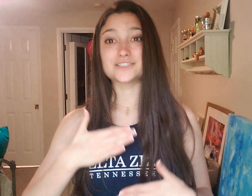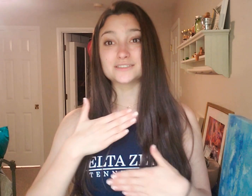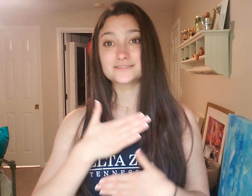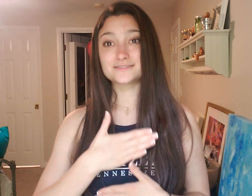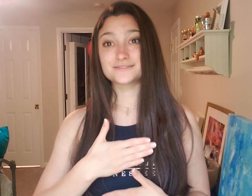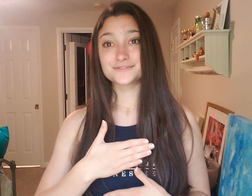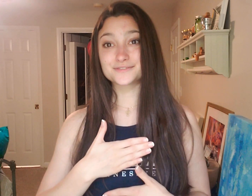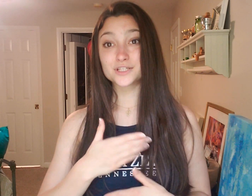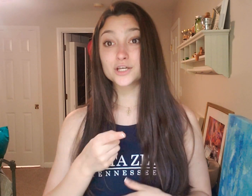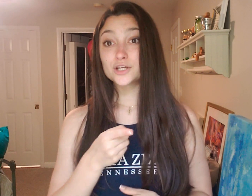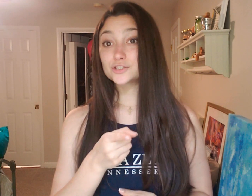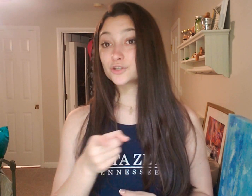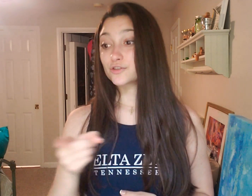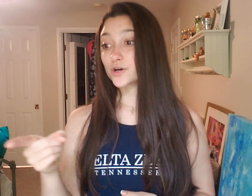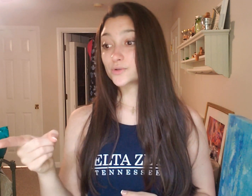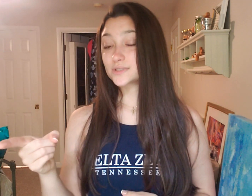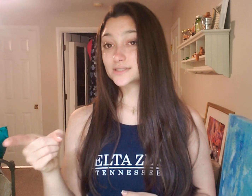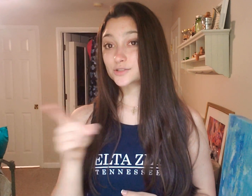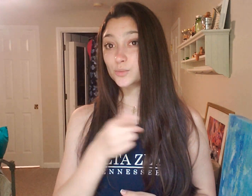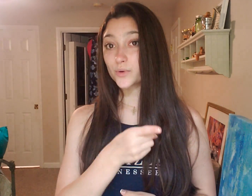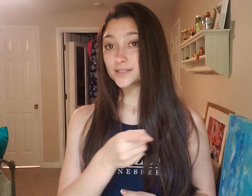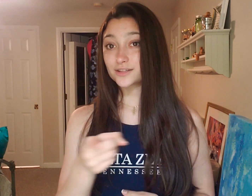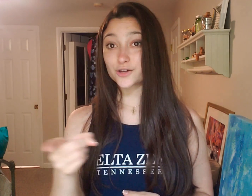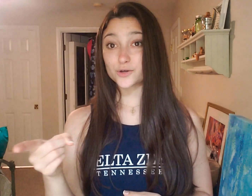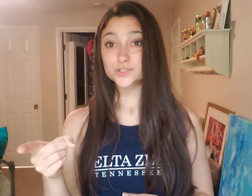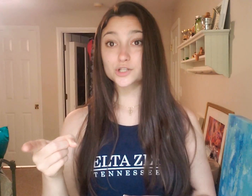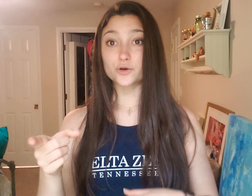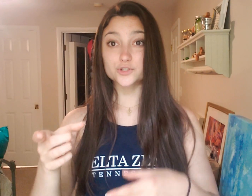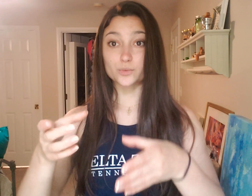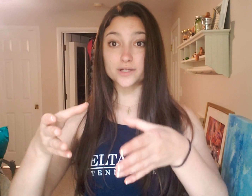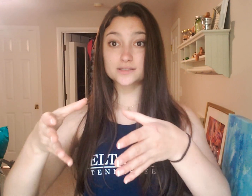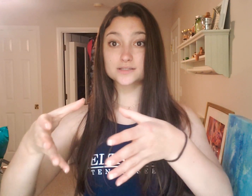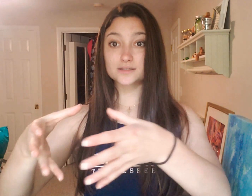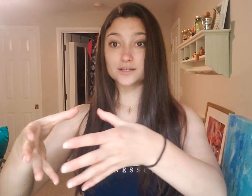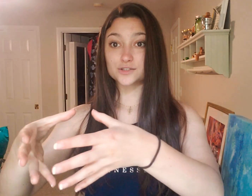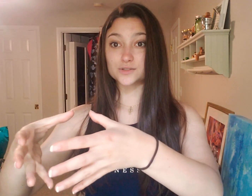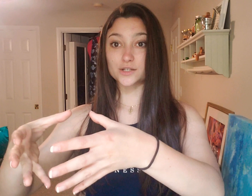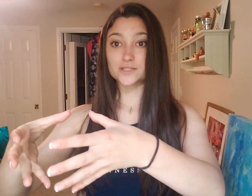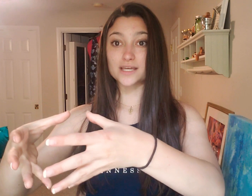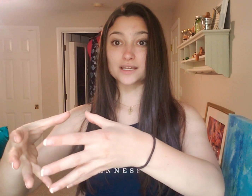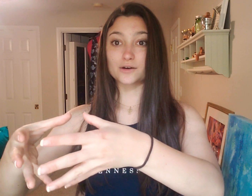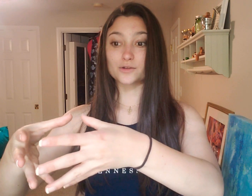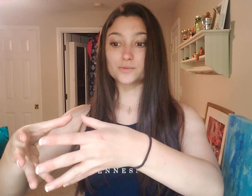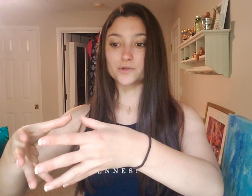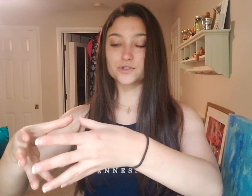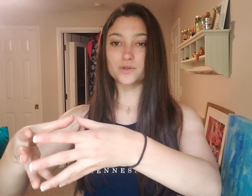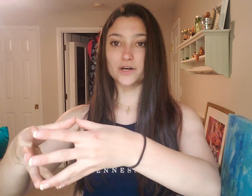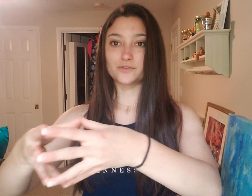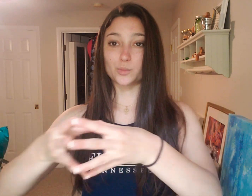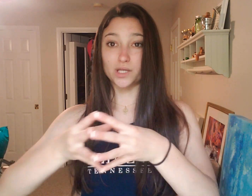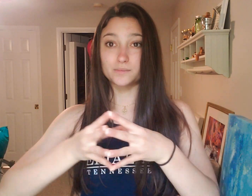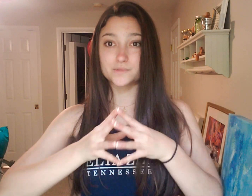appreciation. To those, so you point to those closer ones, so it's like you're taking all those you love and you're bringing them to